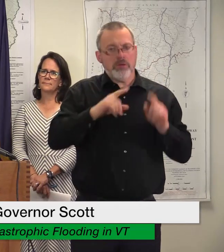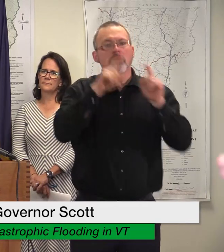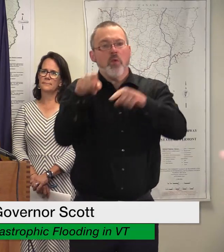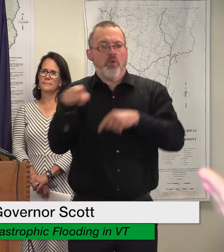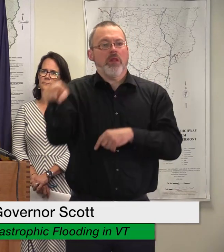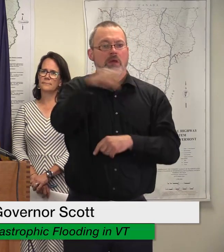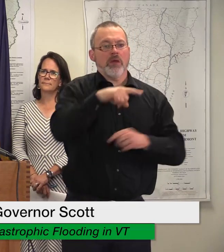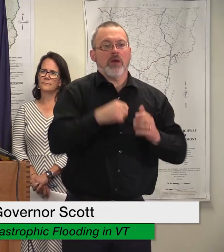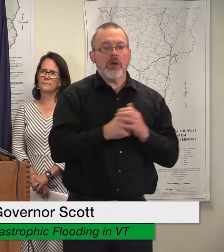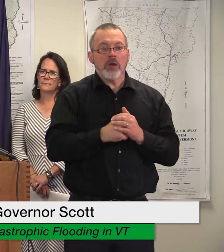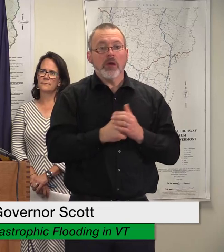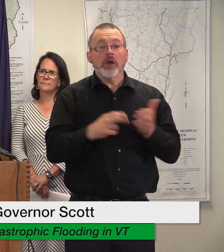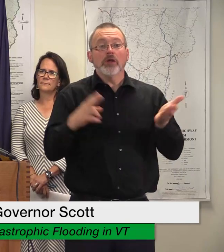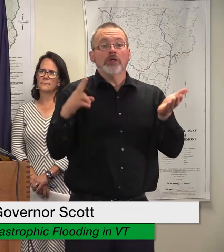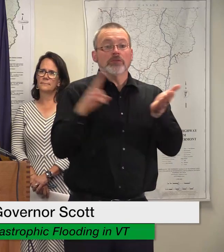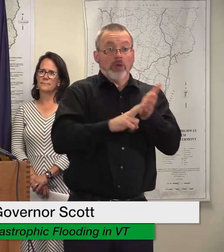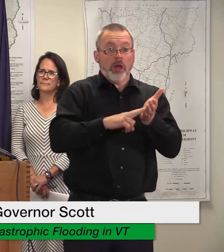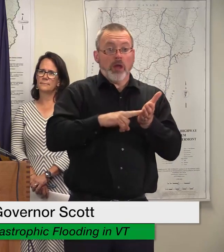at